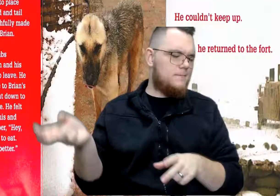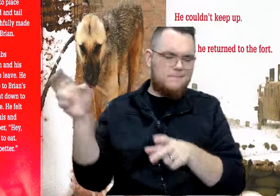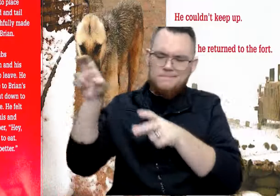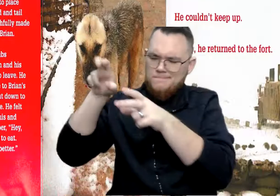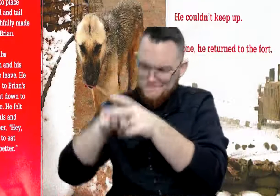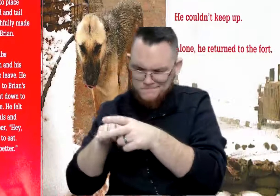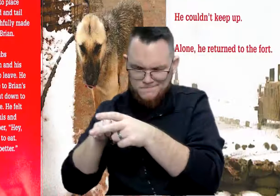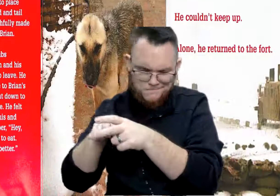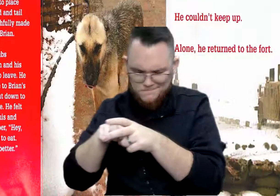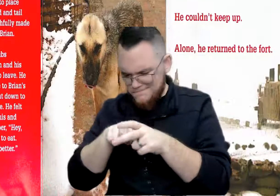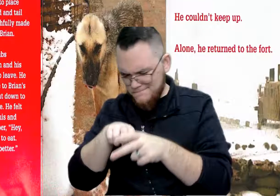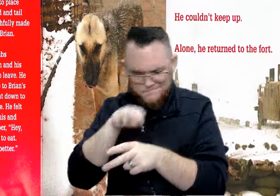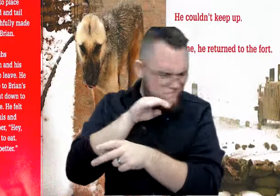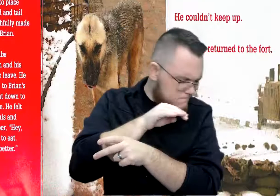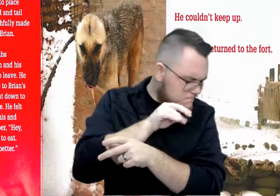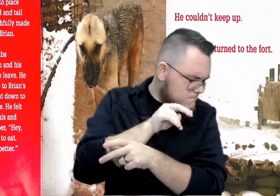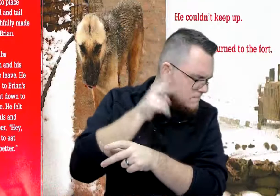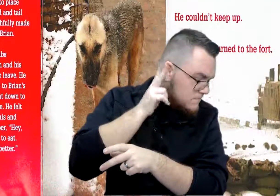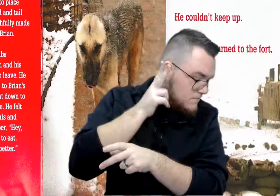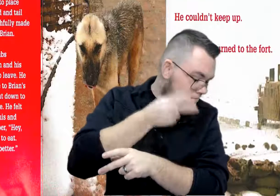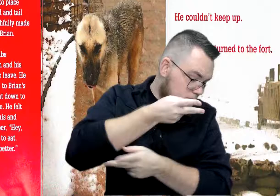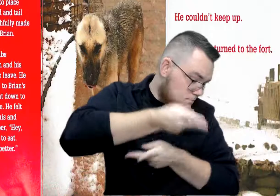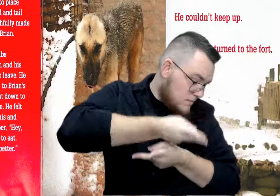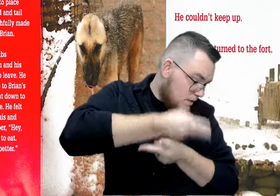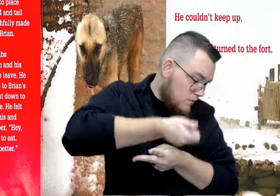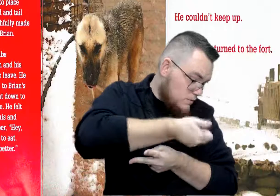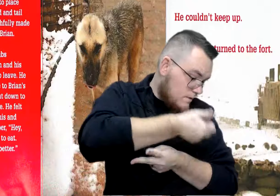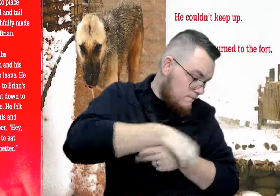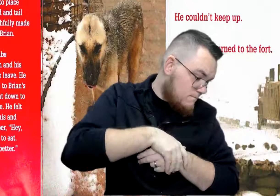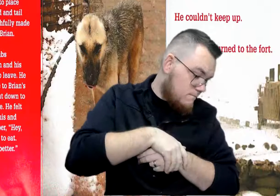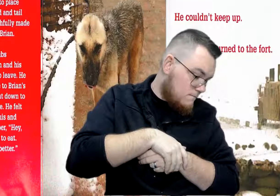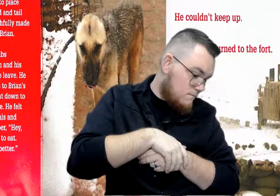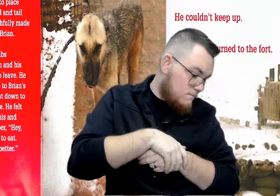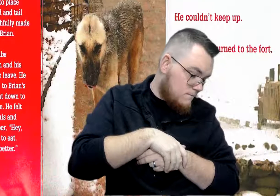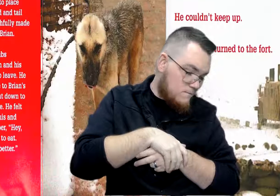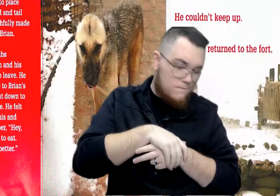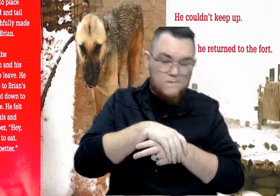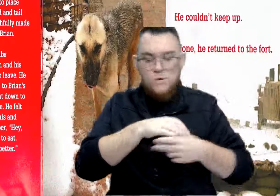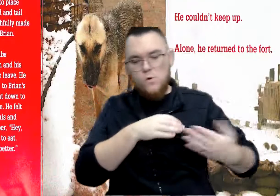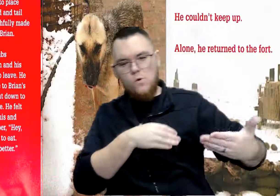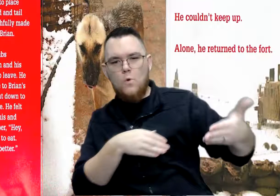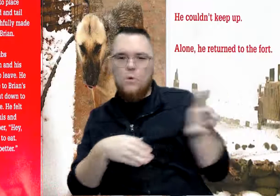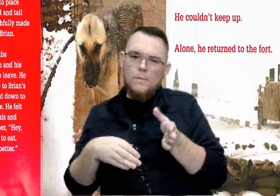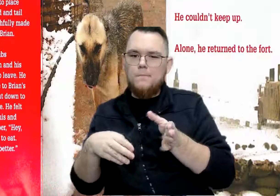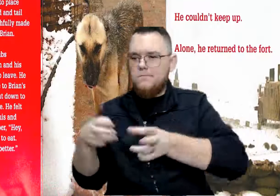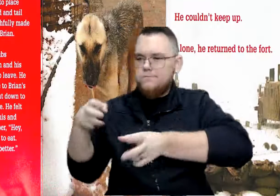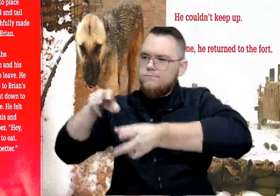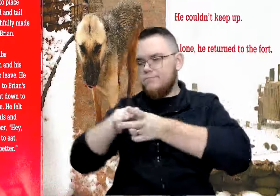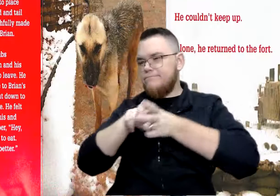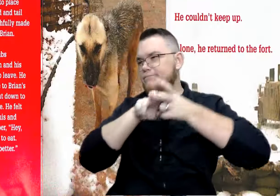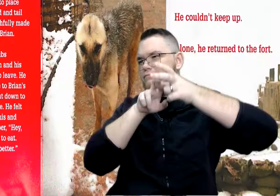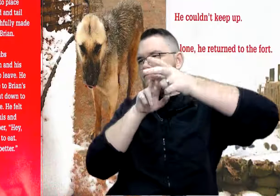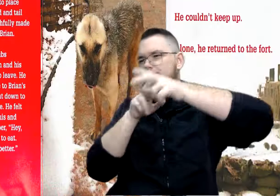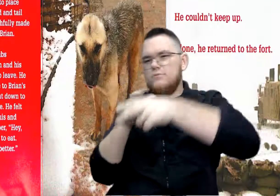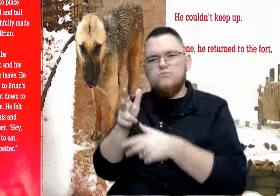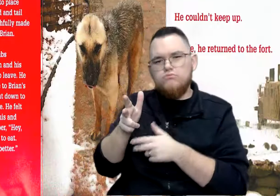leaned out and said to Nubs, "You take care of yourself, buddy." The vehicles rolled across the desert, slowly at